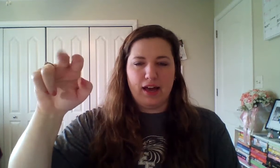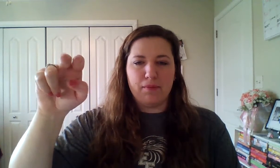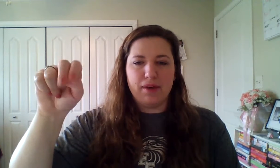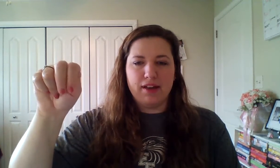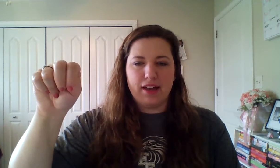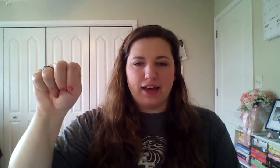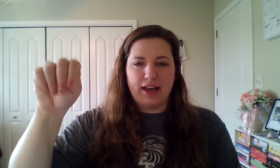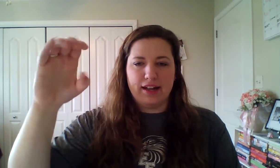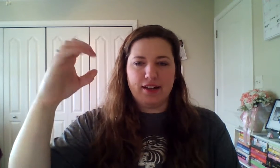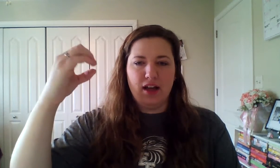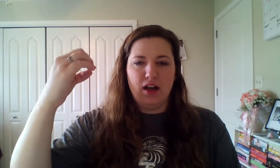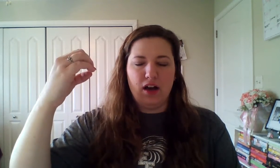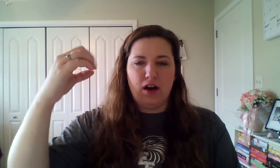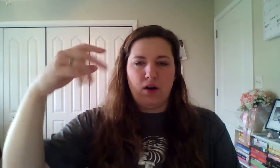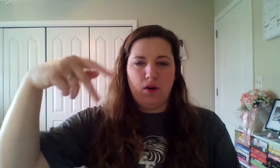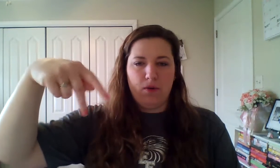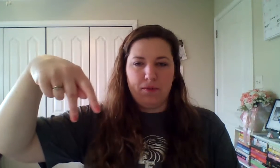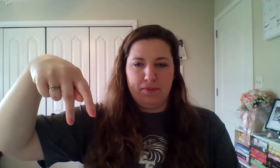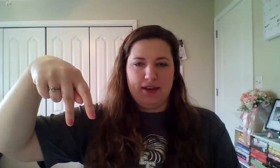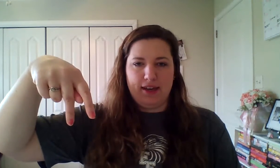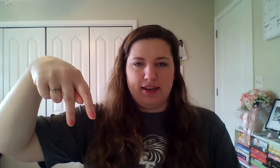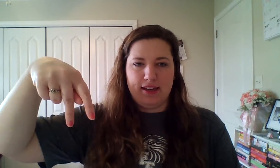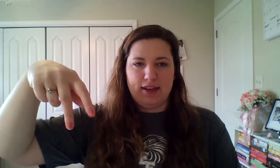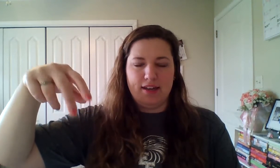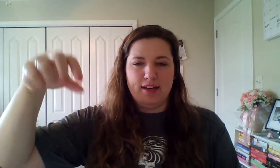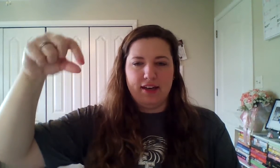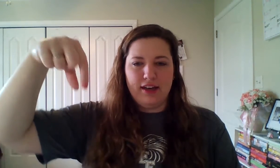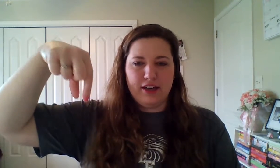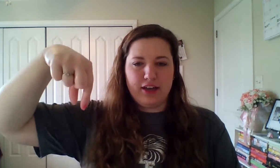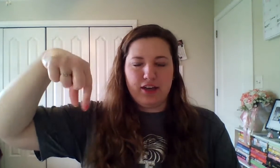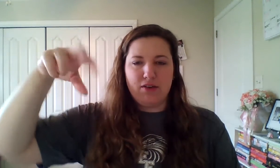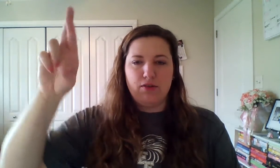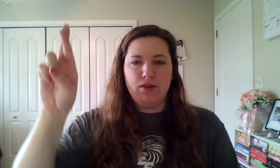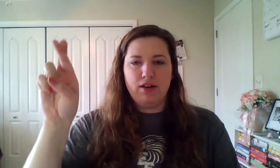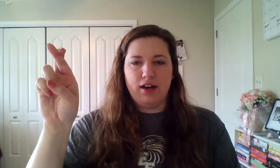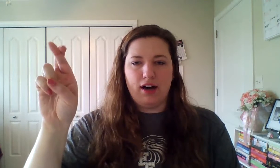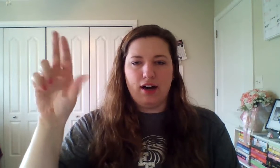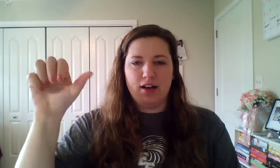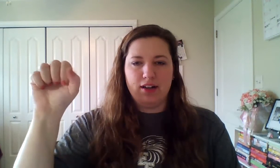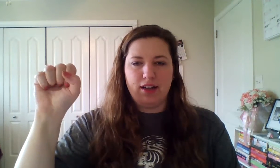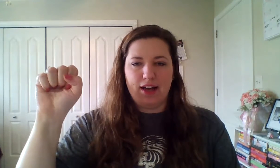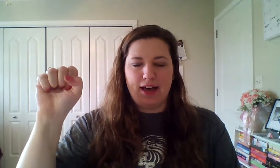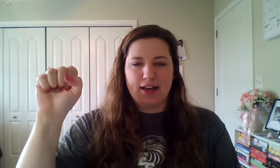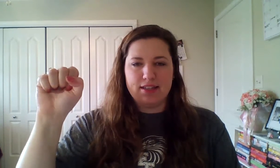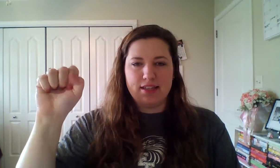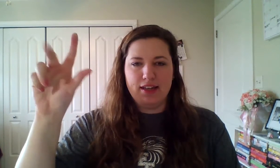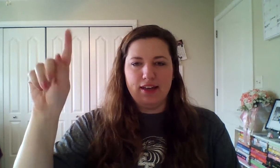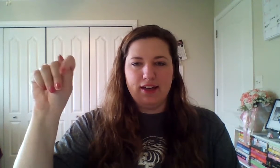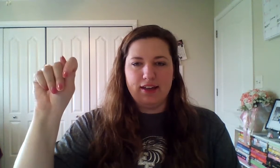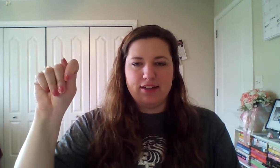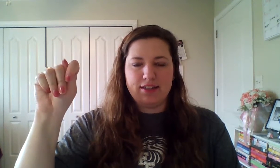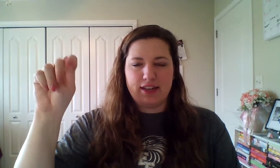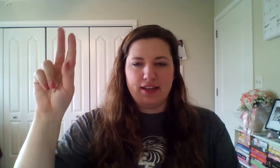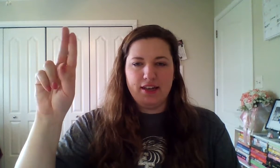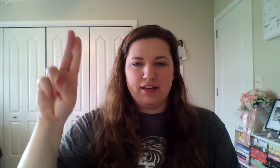M, N, O, P, Q, R, S, T,